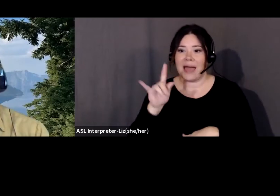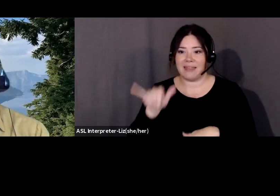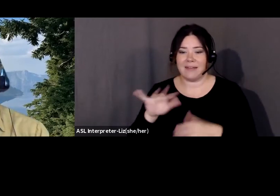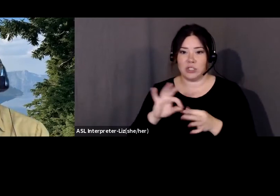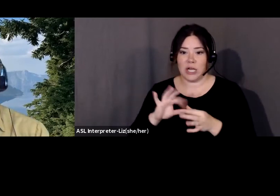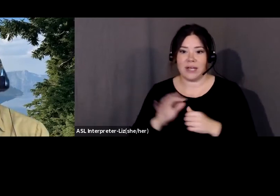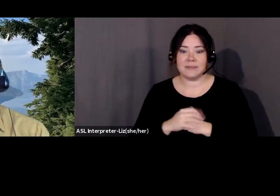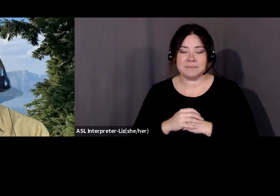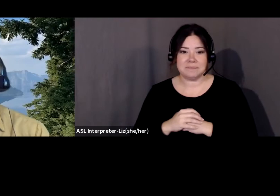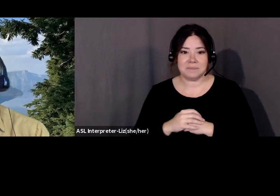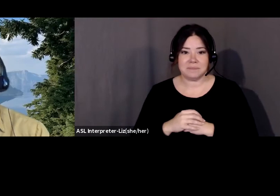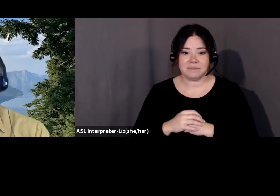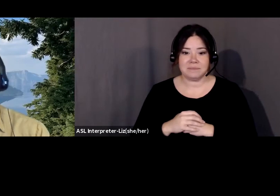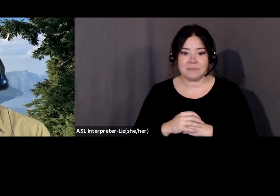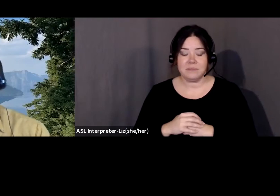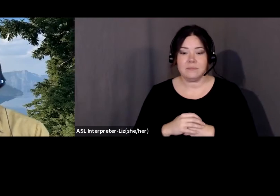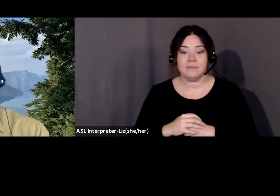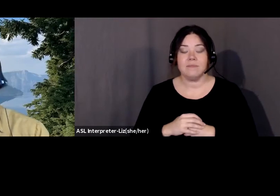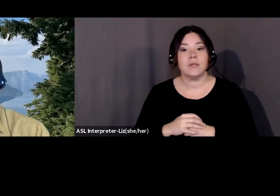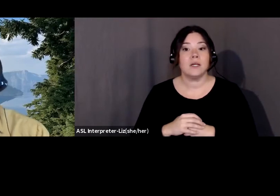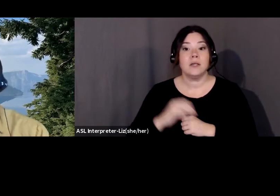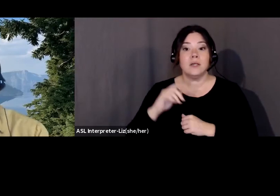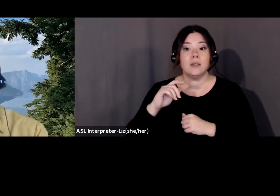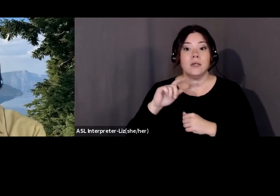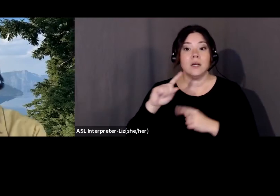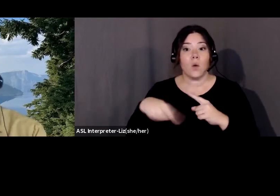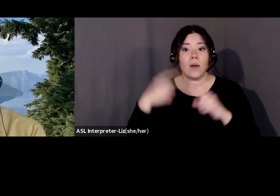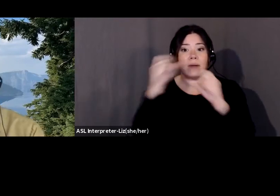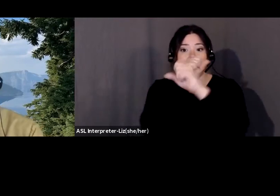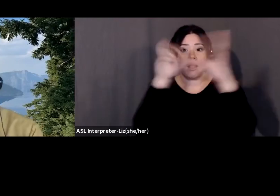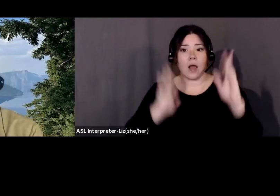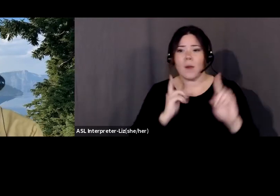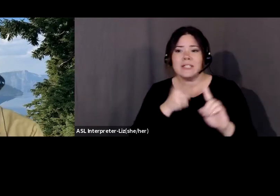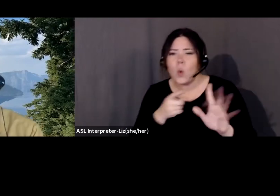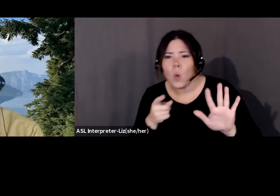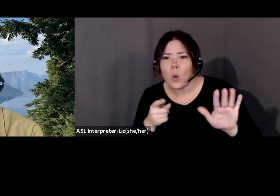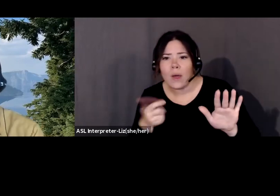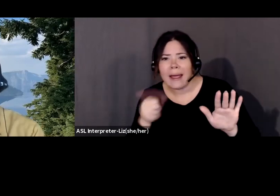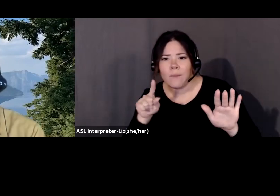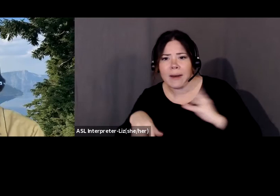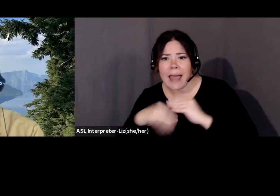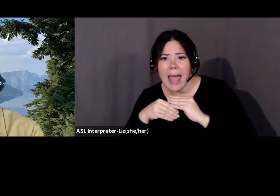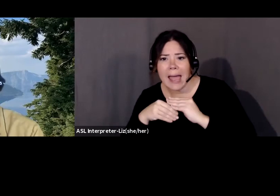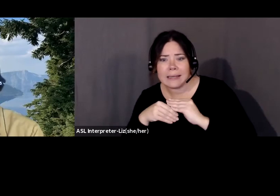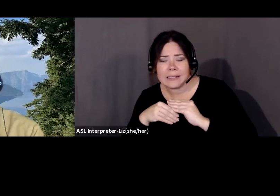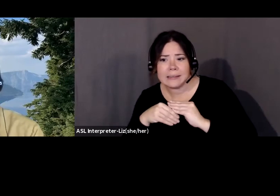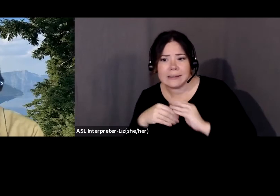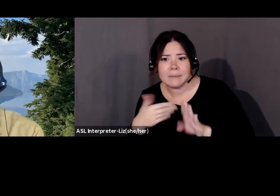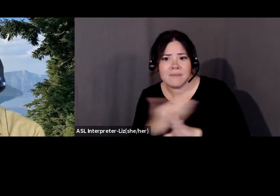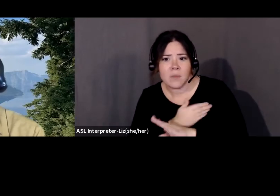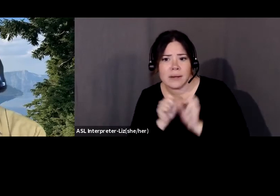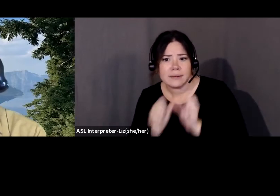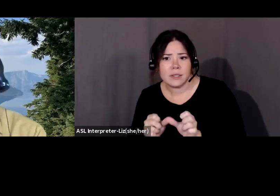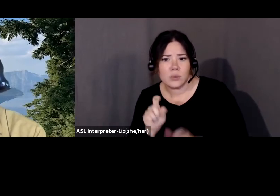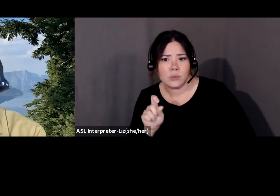So when we think about our mission, is there anybody else that would like to share before I move on and kind of expand on this?